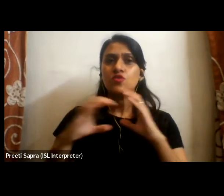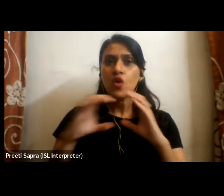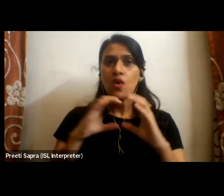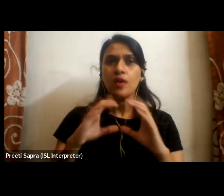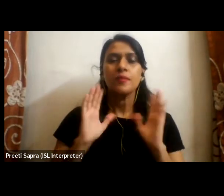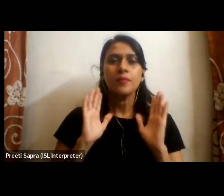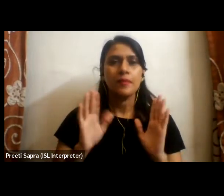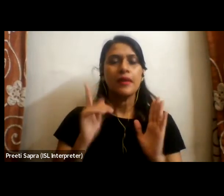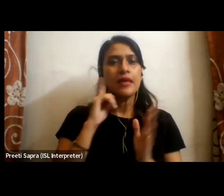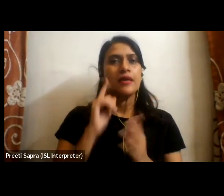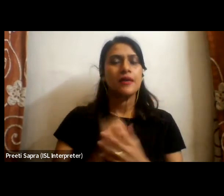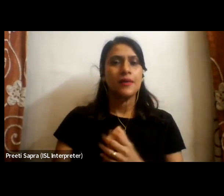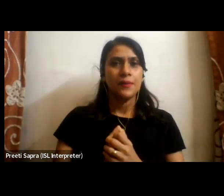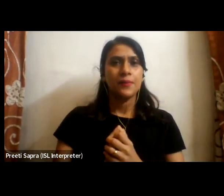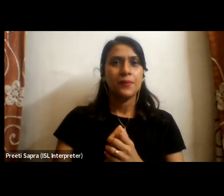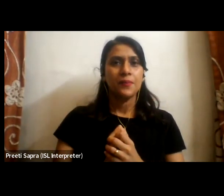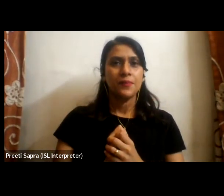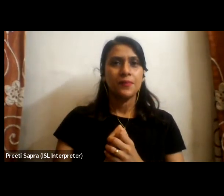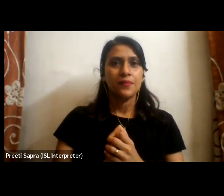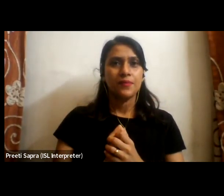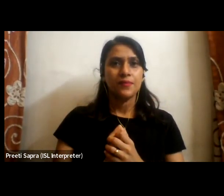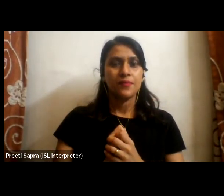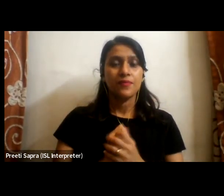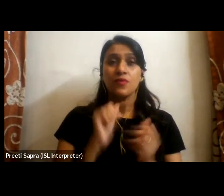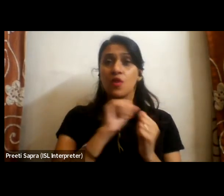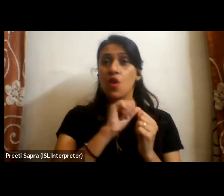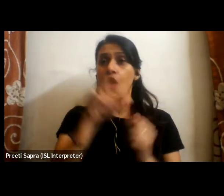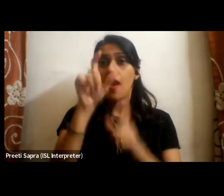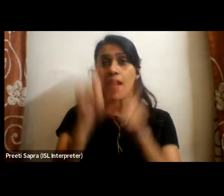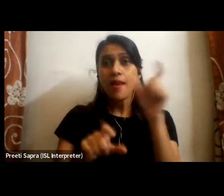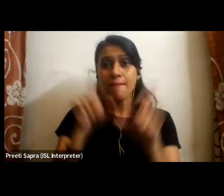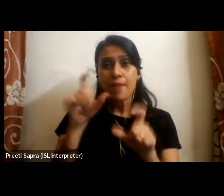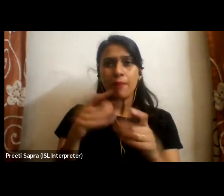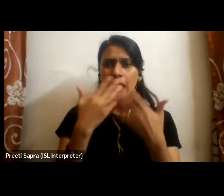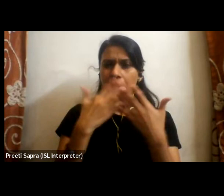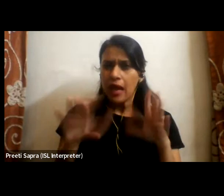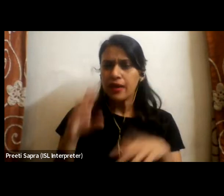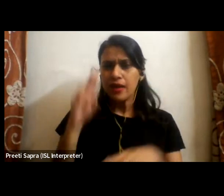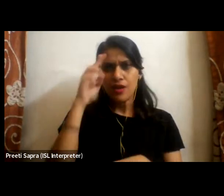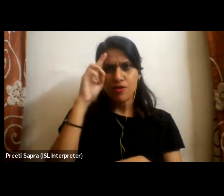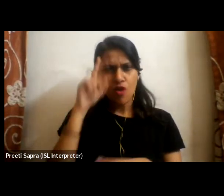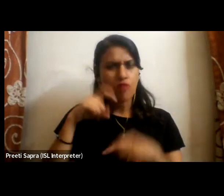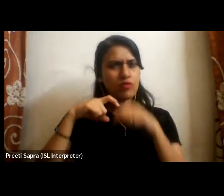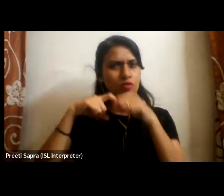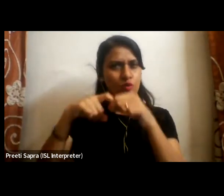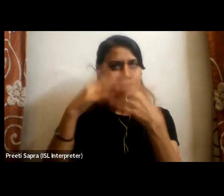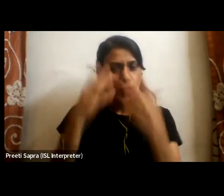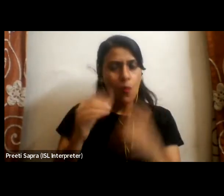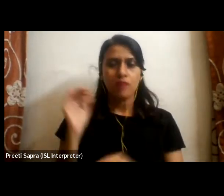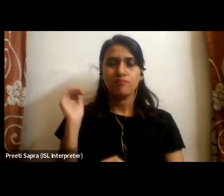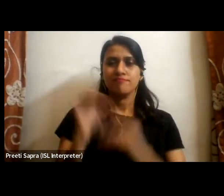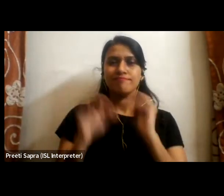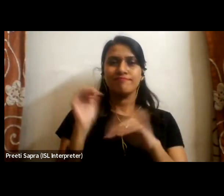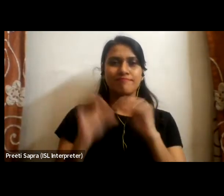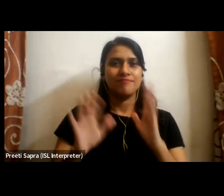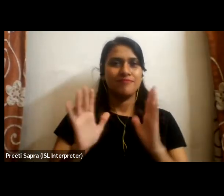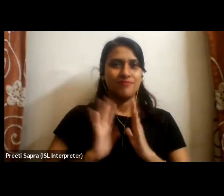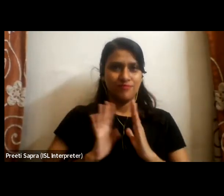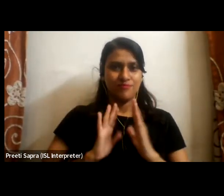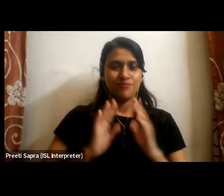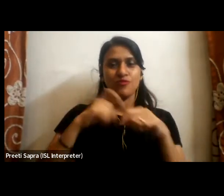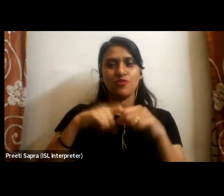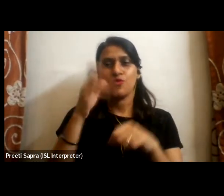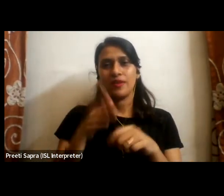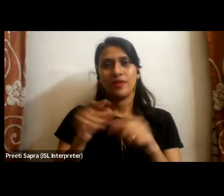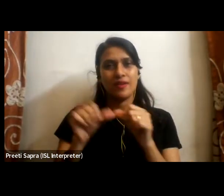I invite all the attendees to post their questions on the chat box. I will try and take as